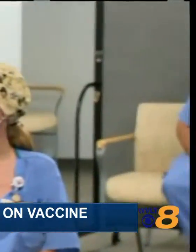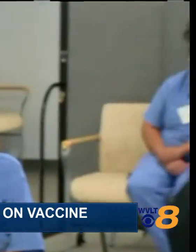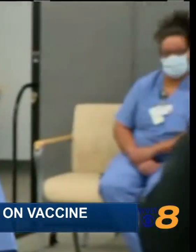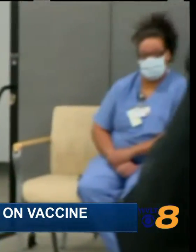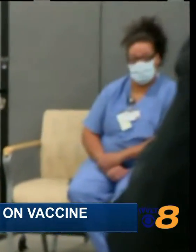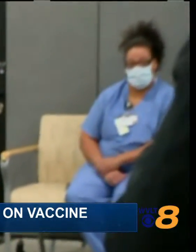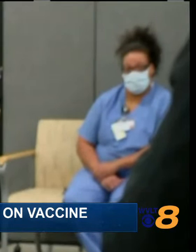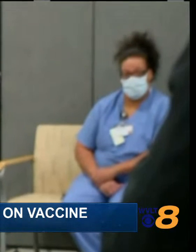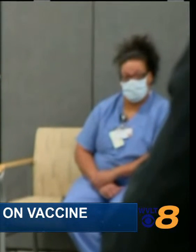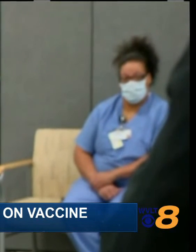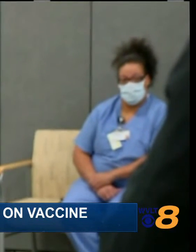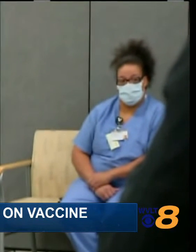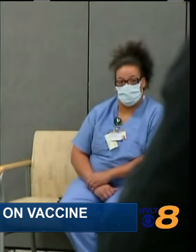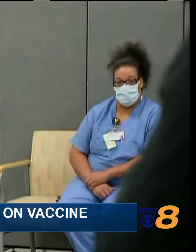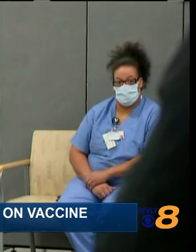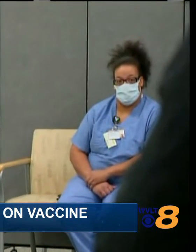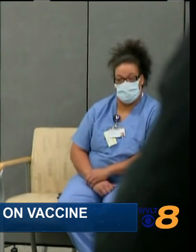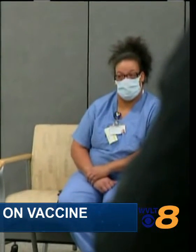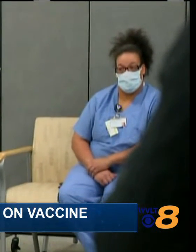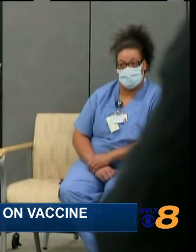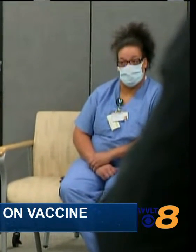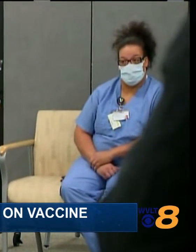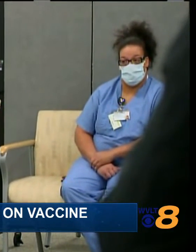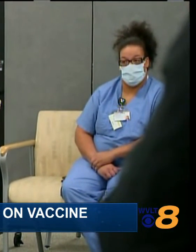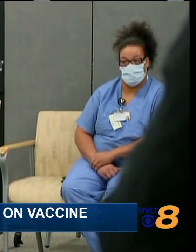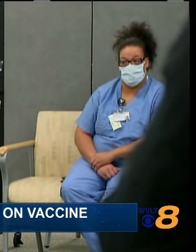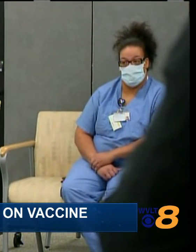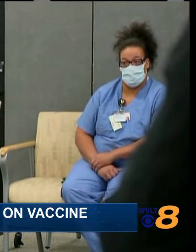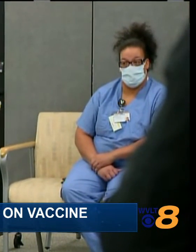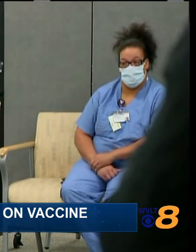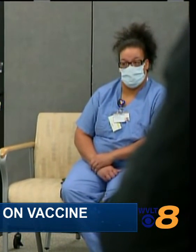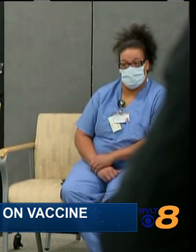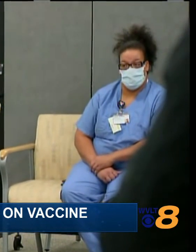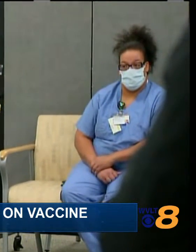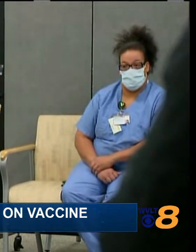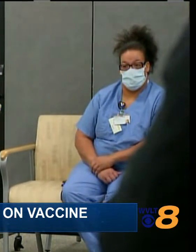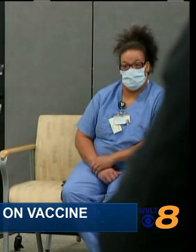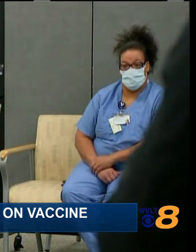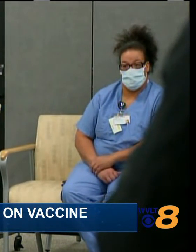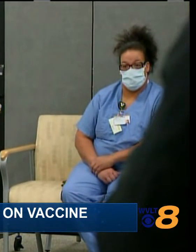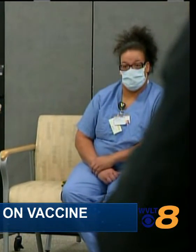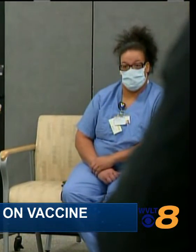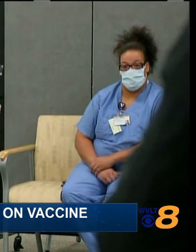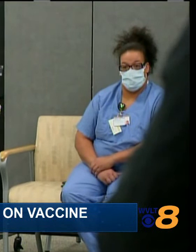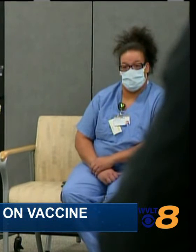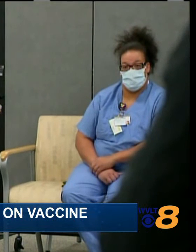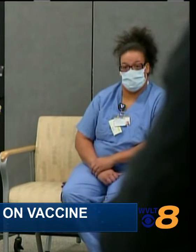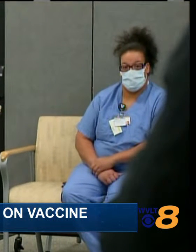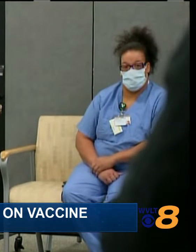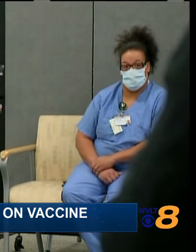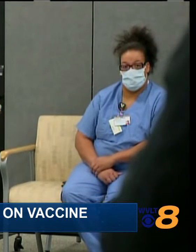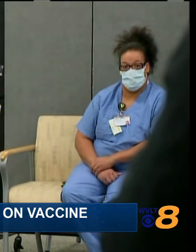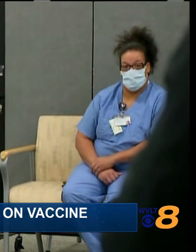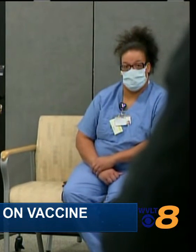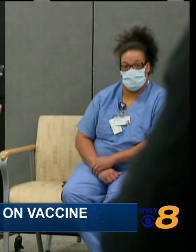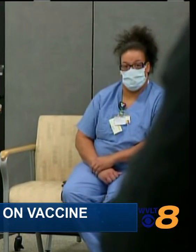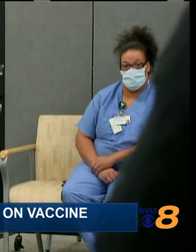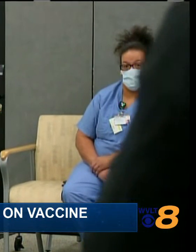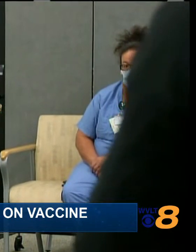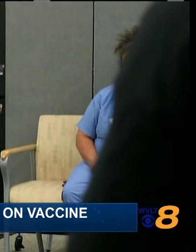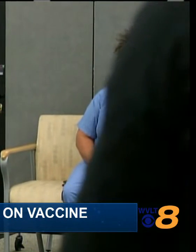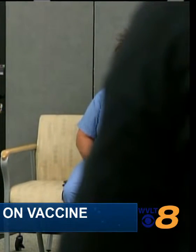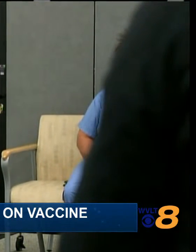but really who represent the many, many folks who have to face the realities of this